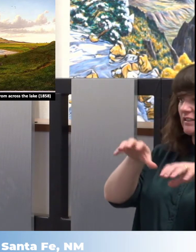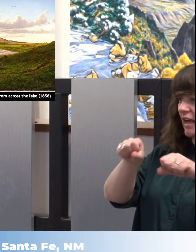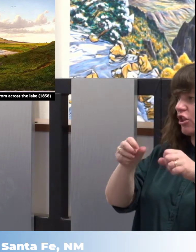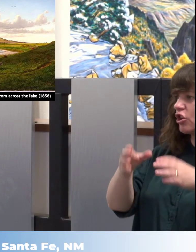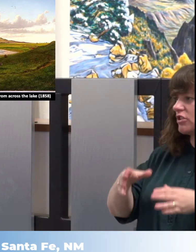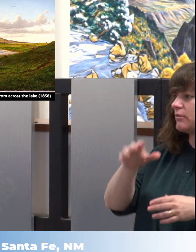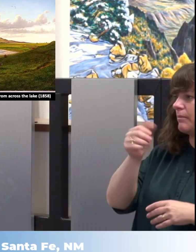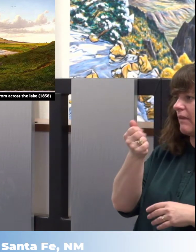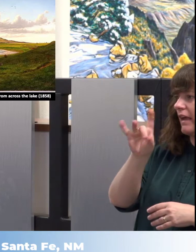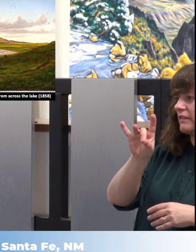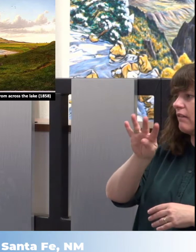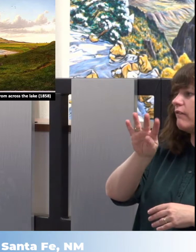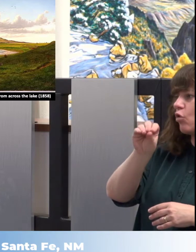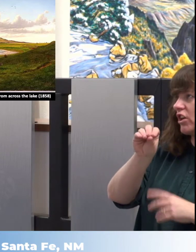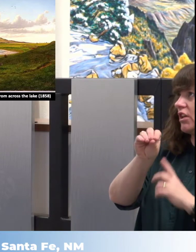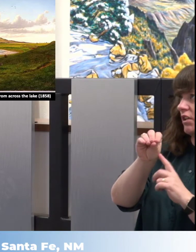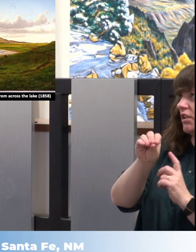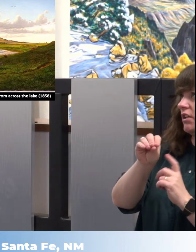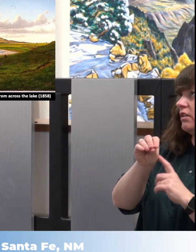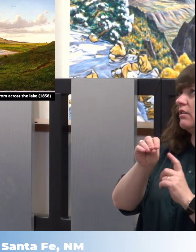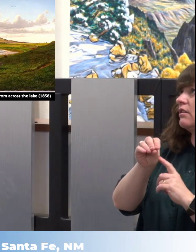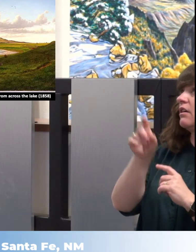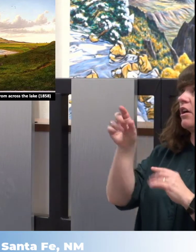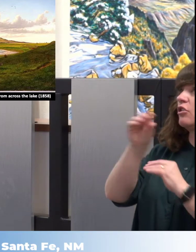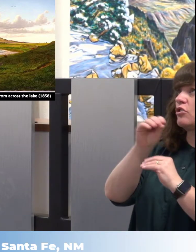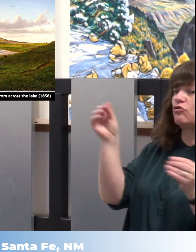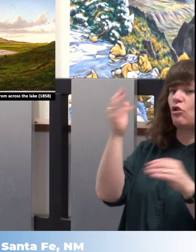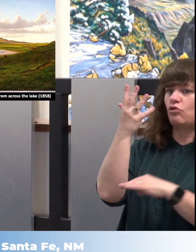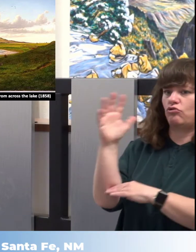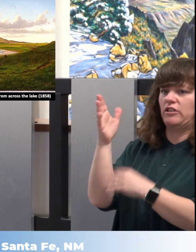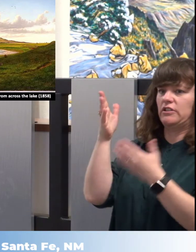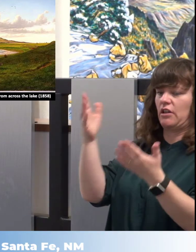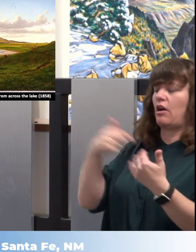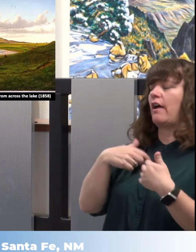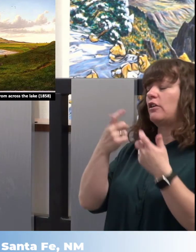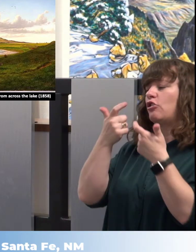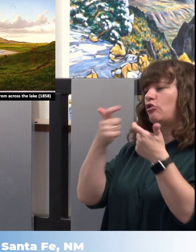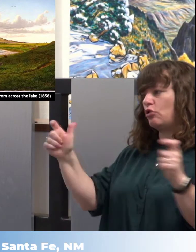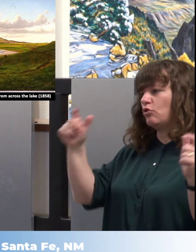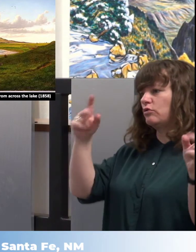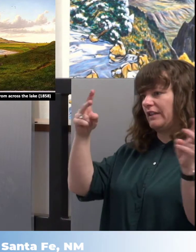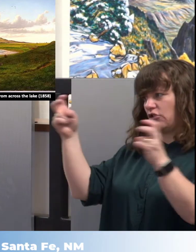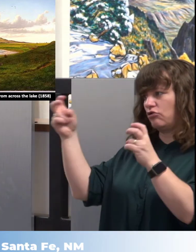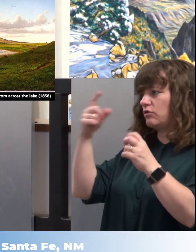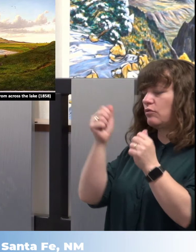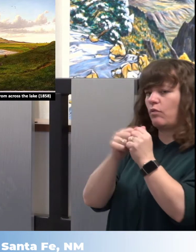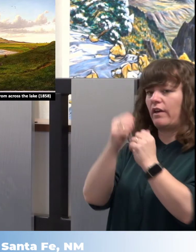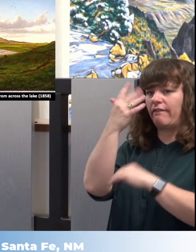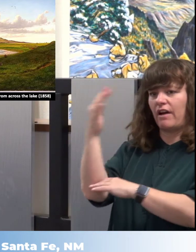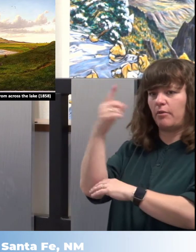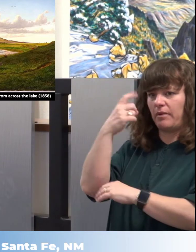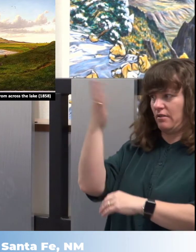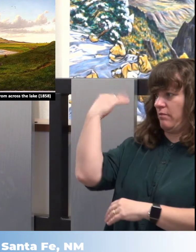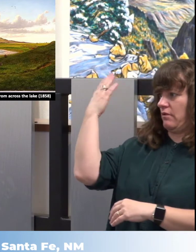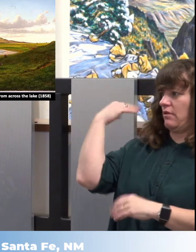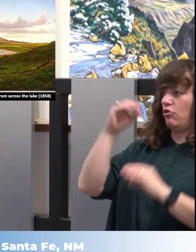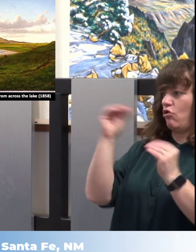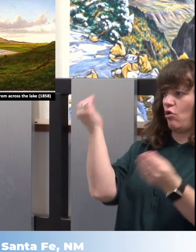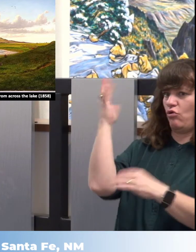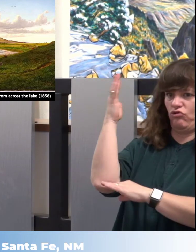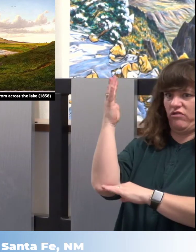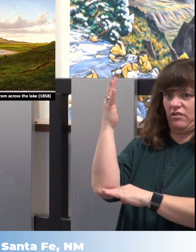that there's no trees there. I have real issues now with all the fires that we have in Australia because we did not have a treed landscape. The